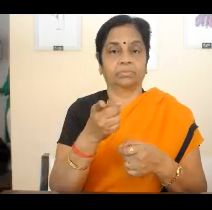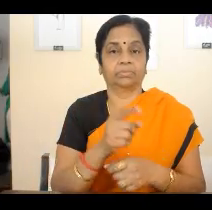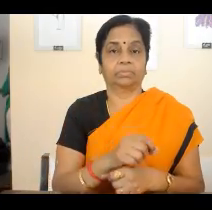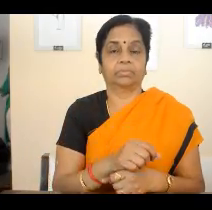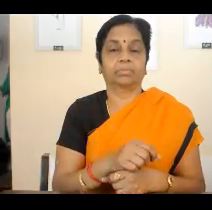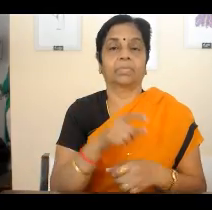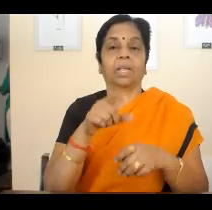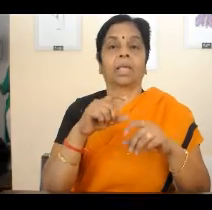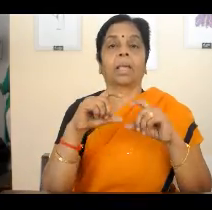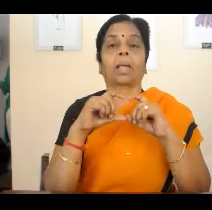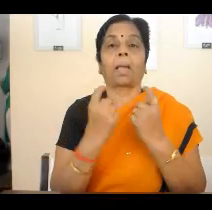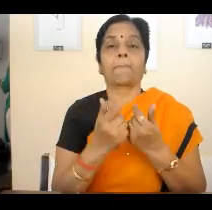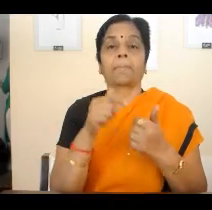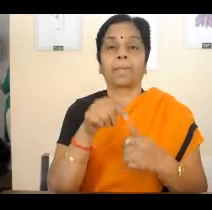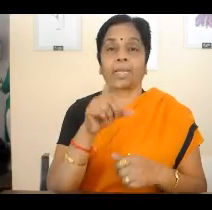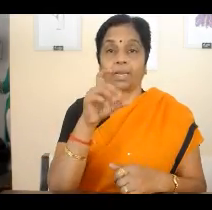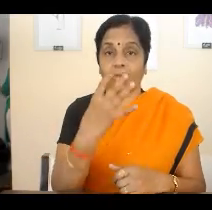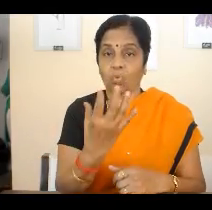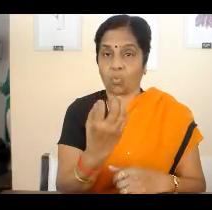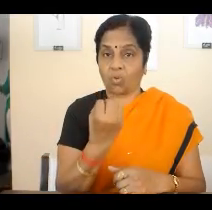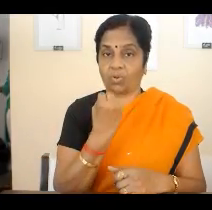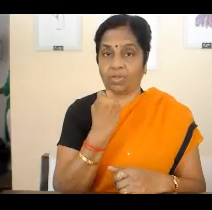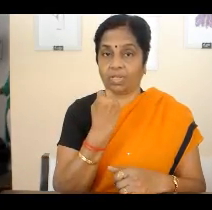The committee also wants to define